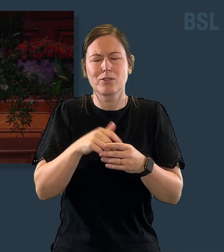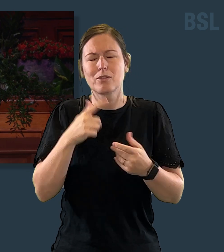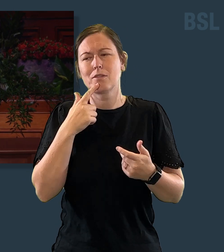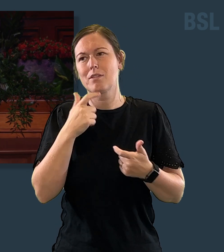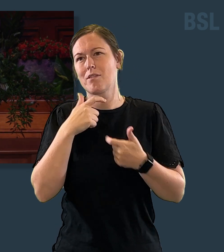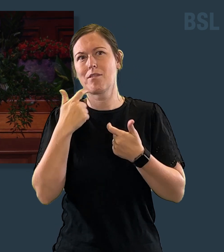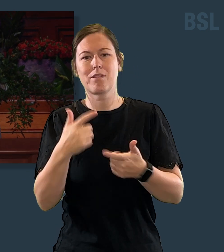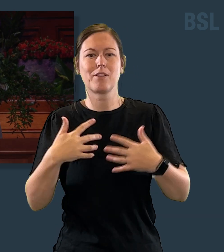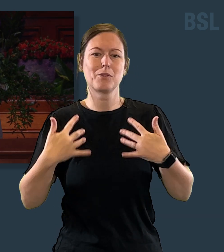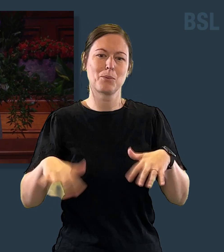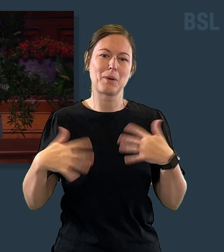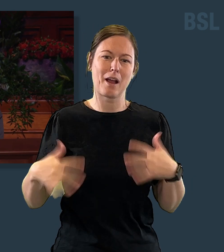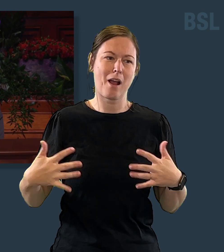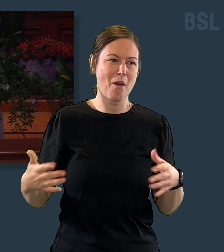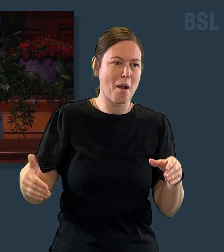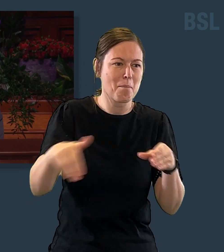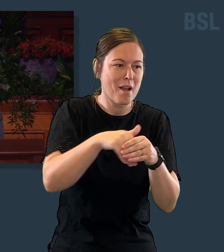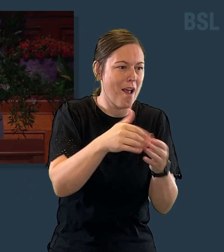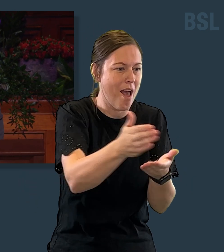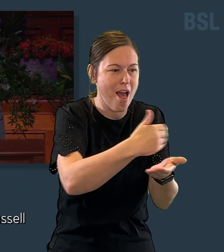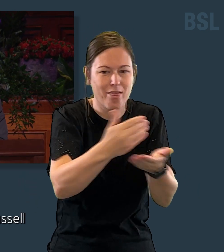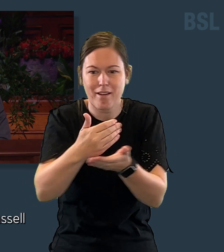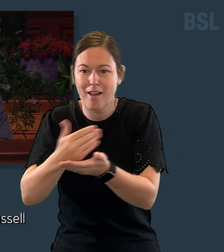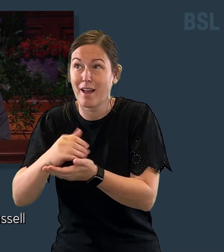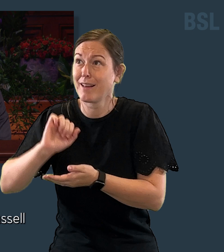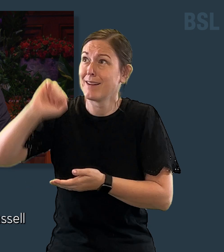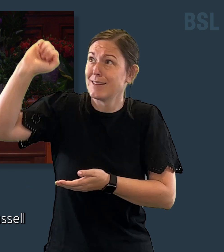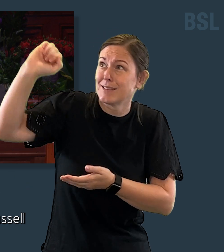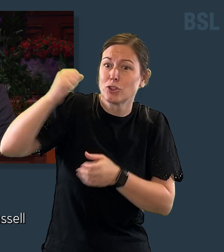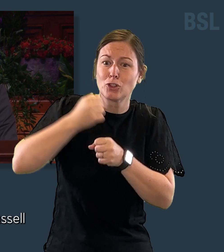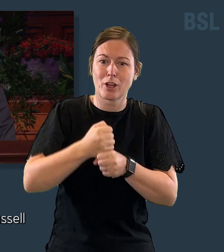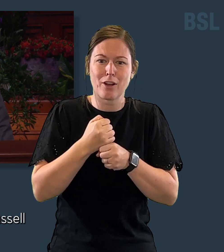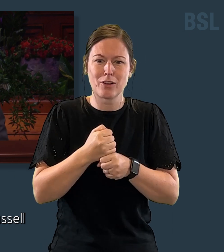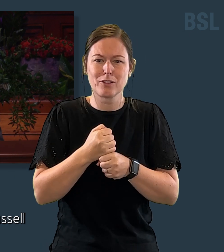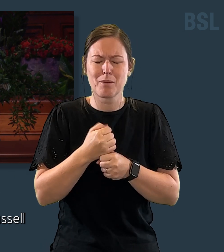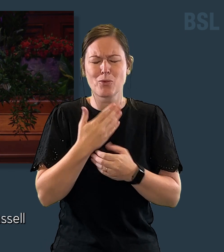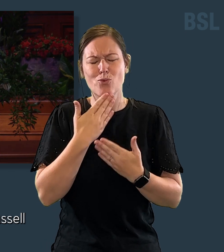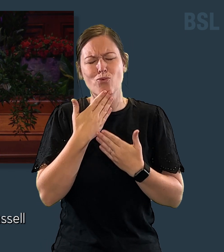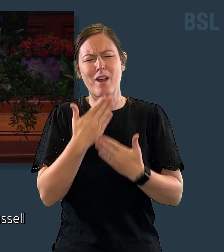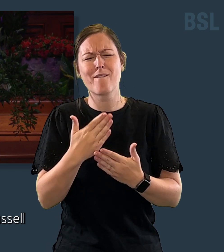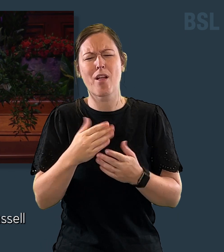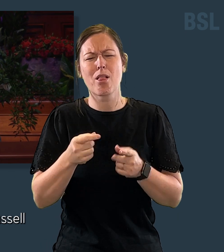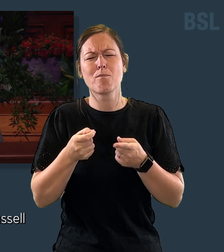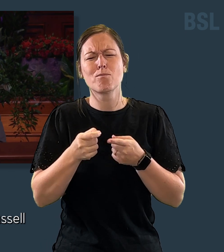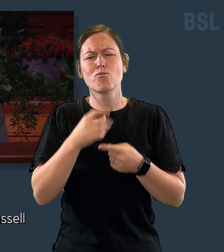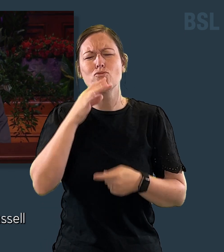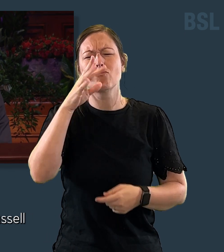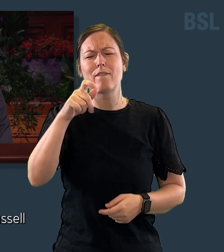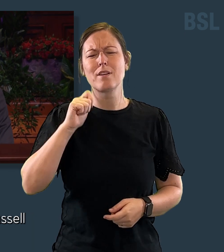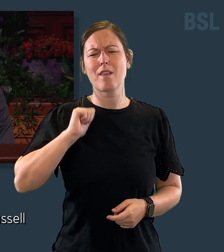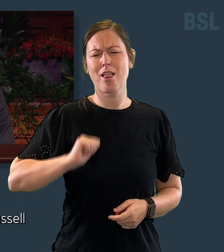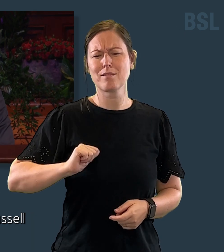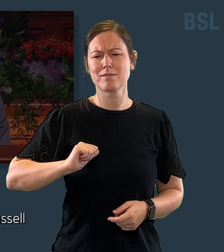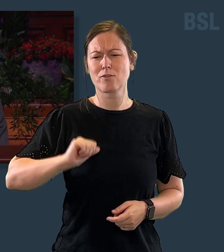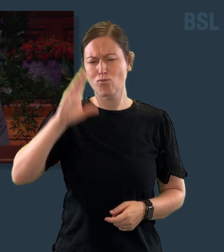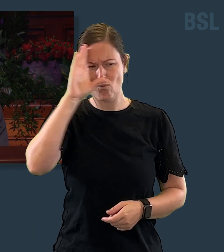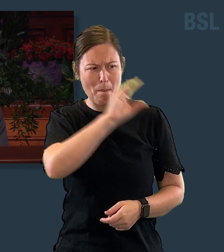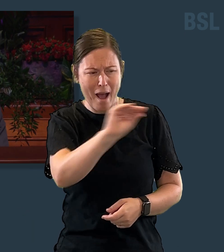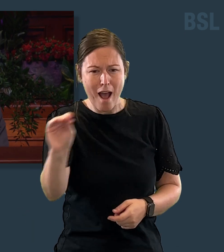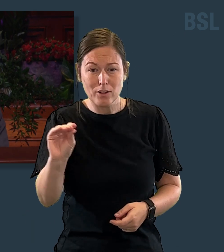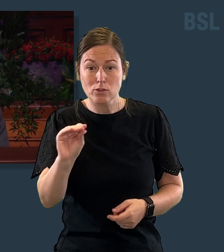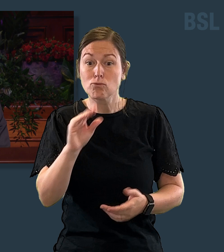it is to be gathered as His Church! I am thankful that President Russell M. Nelson has reminded us